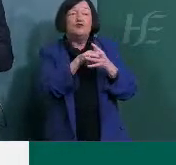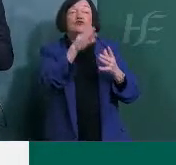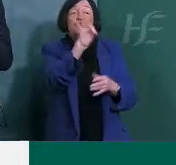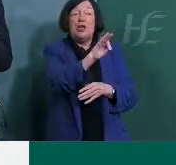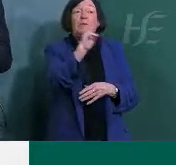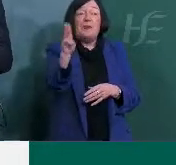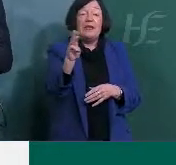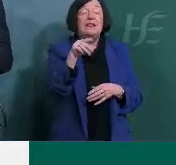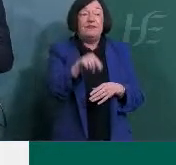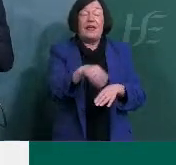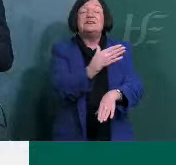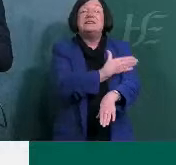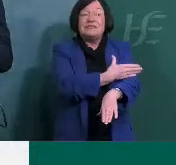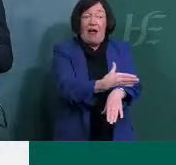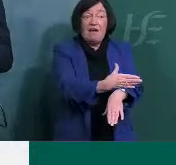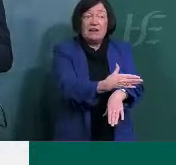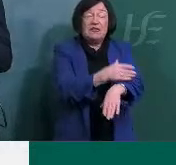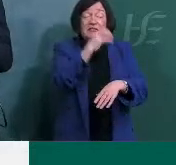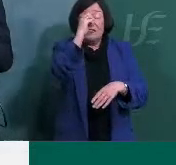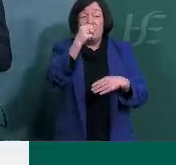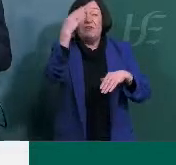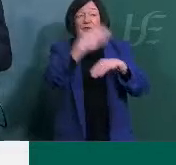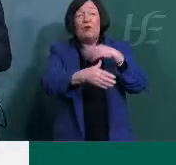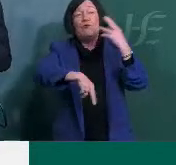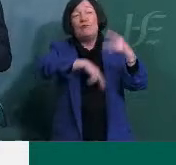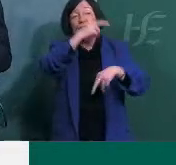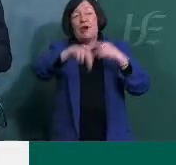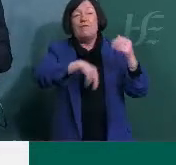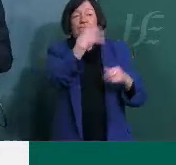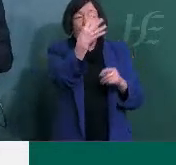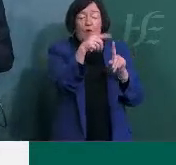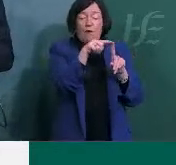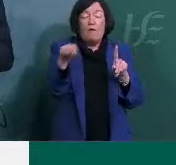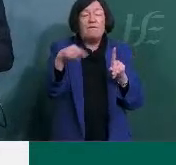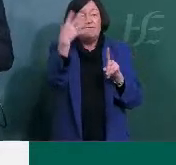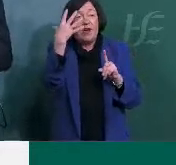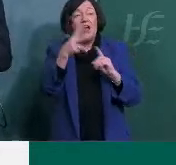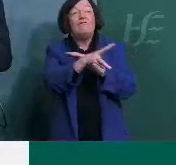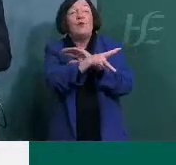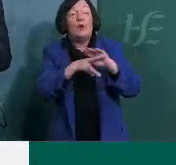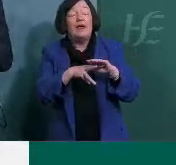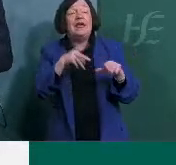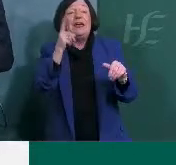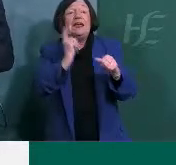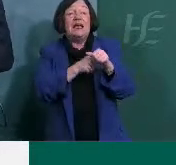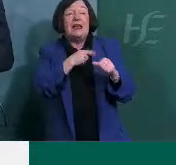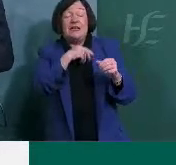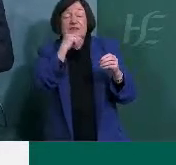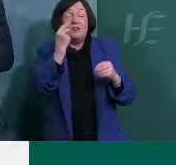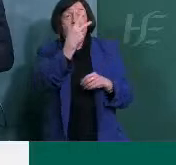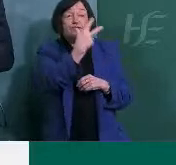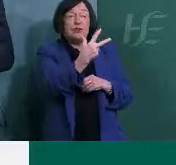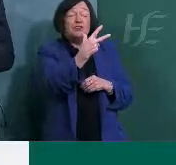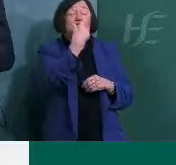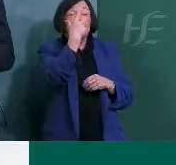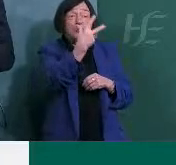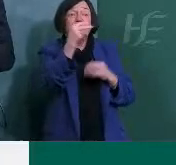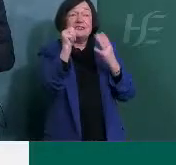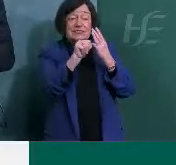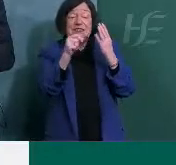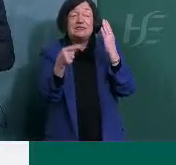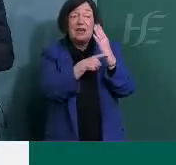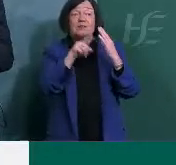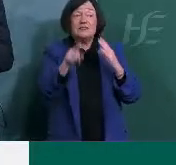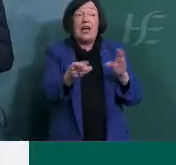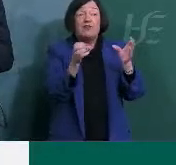practice. That's starting, expected to complete in around about 4 to 5 weeks. And again, as I say, 336,000 people in that